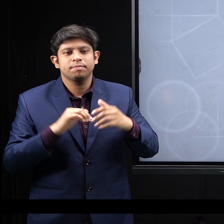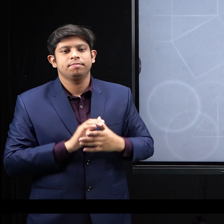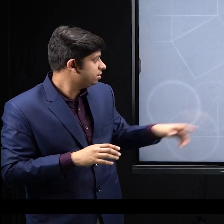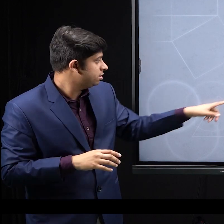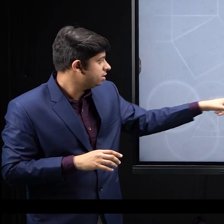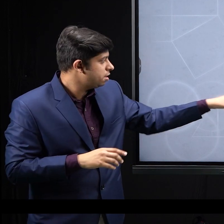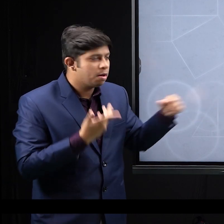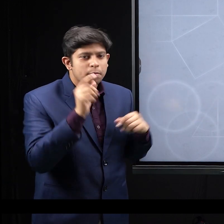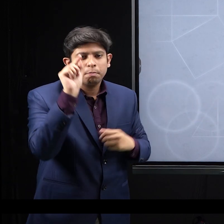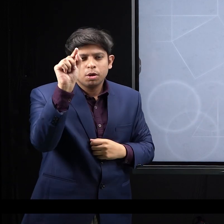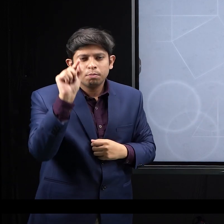points,